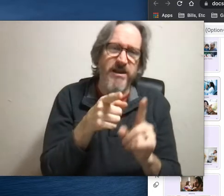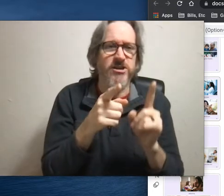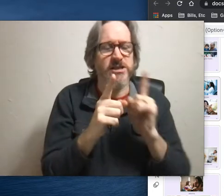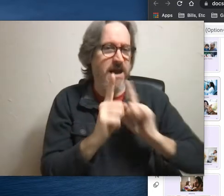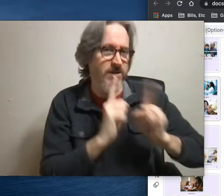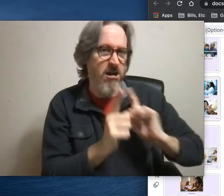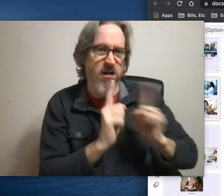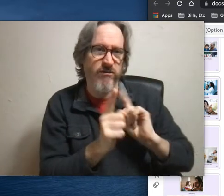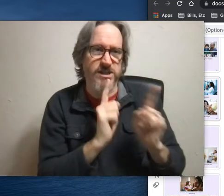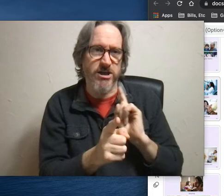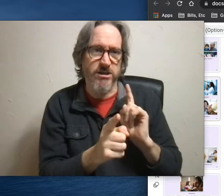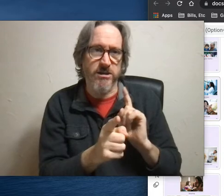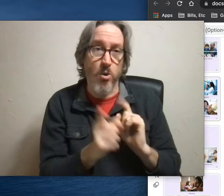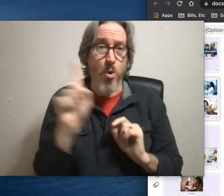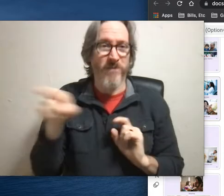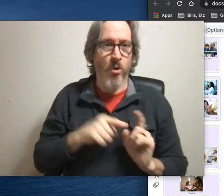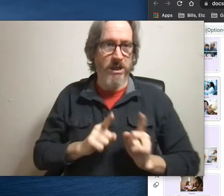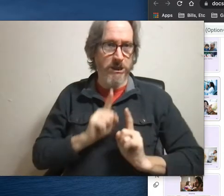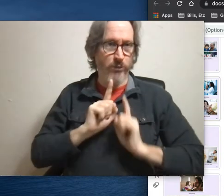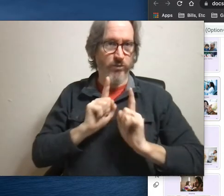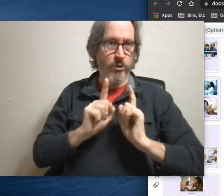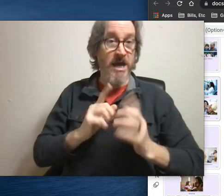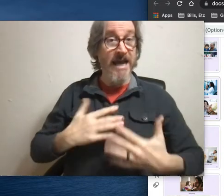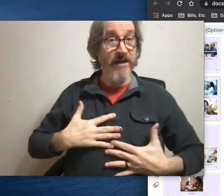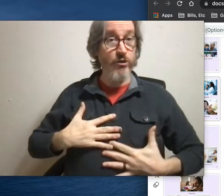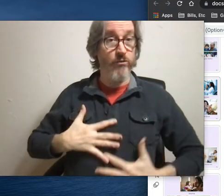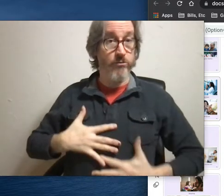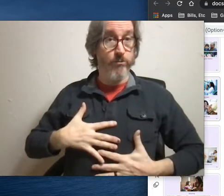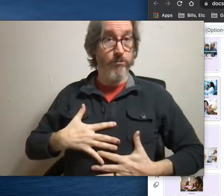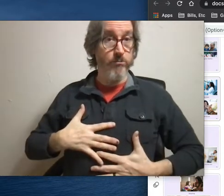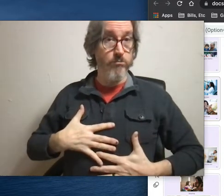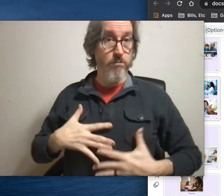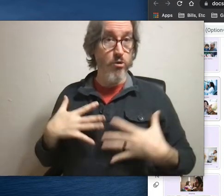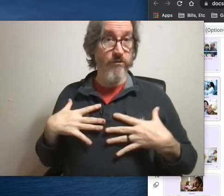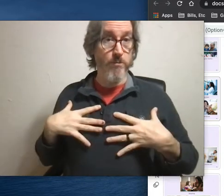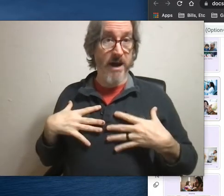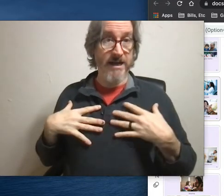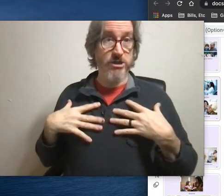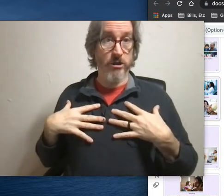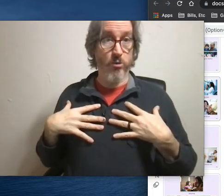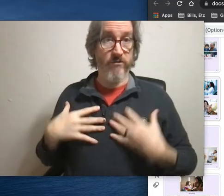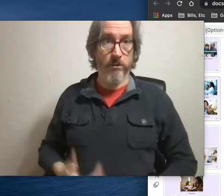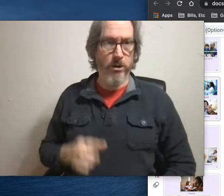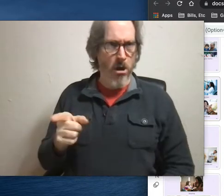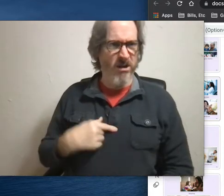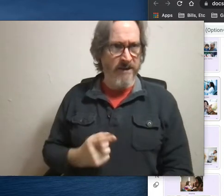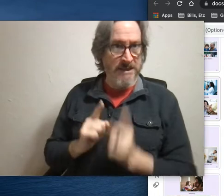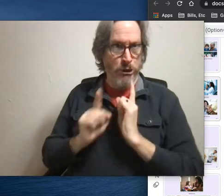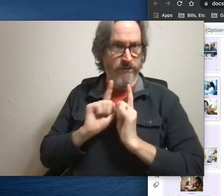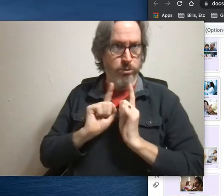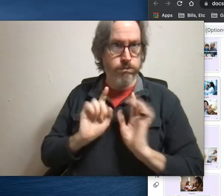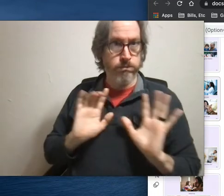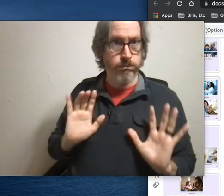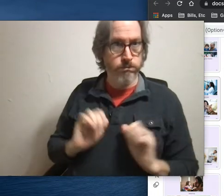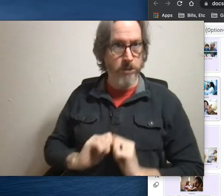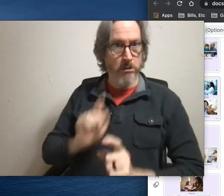specific than just having a conversation. If you move your body to look more formal,